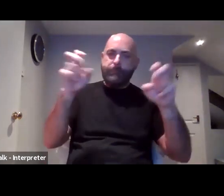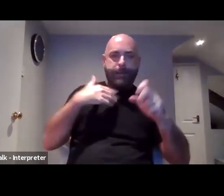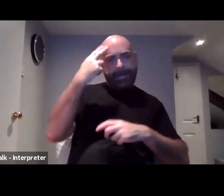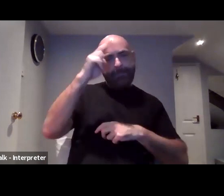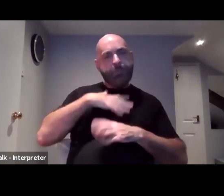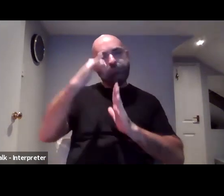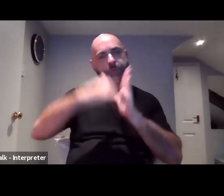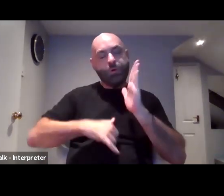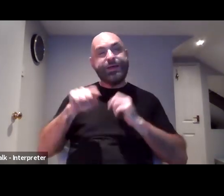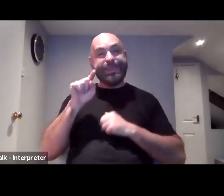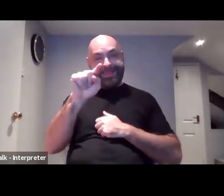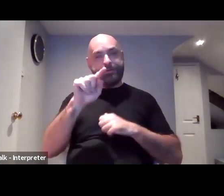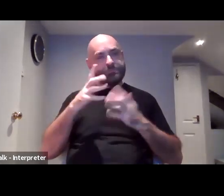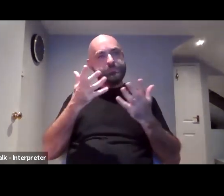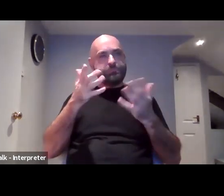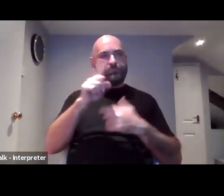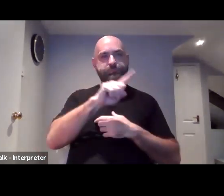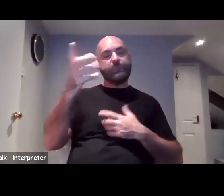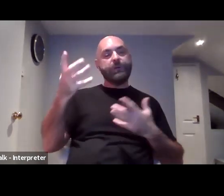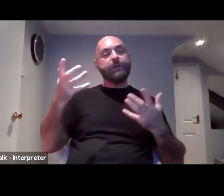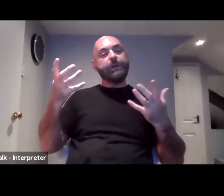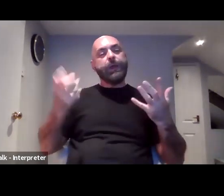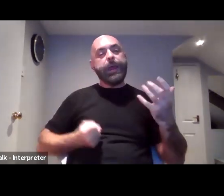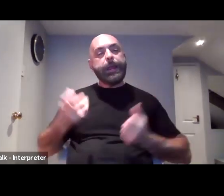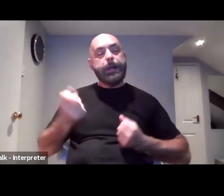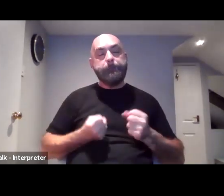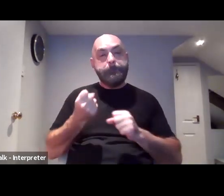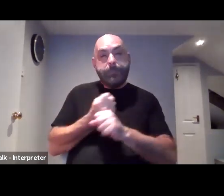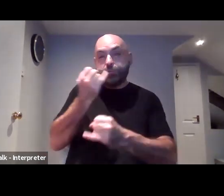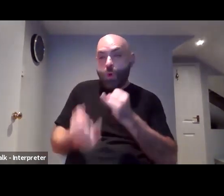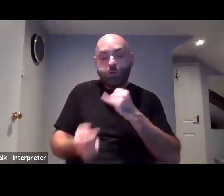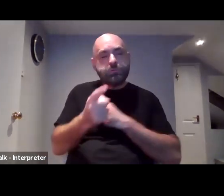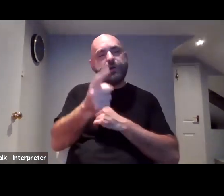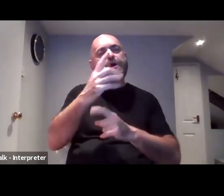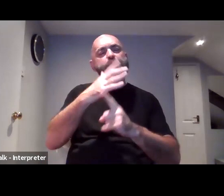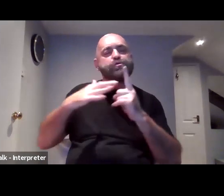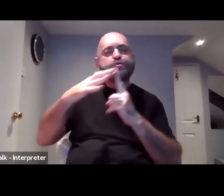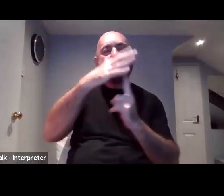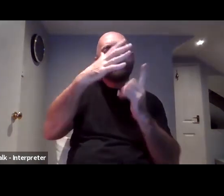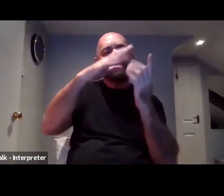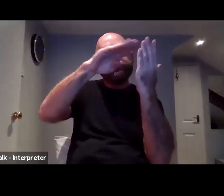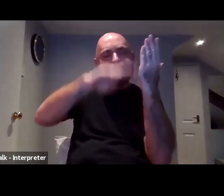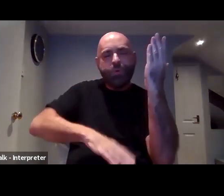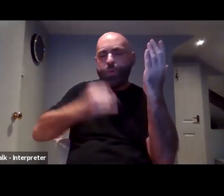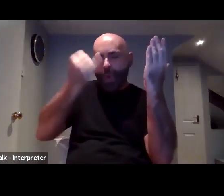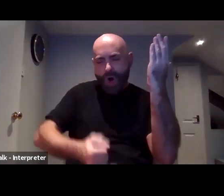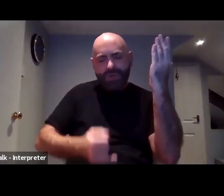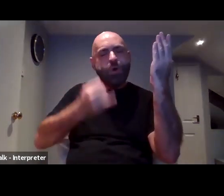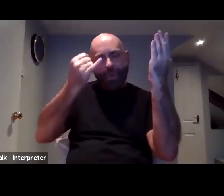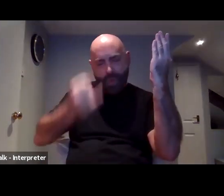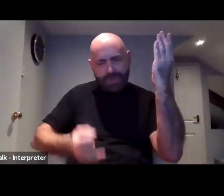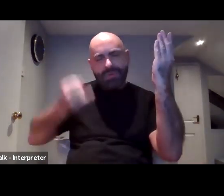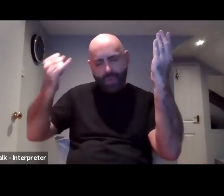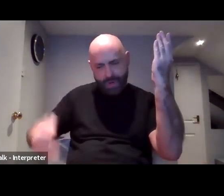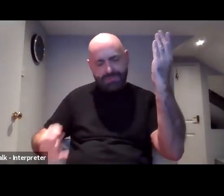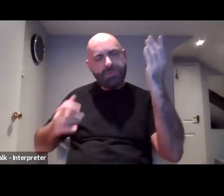And that distribution of income, making things worse, will make the social gradient worse. Other things equal, it's likely to